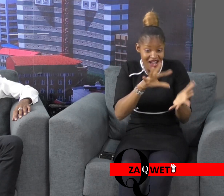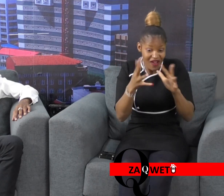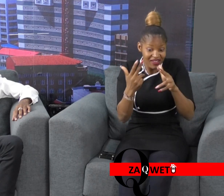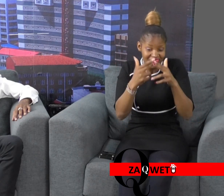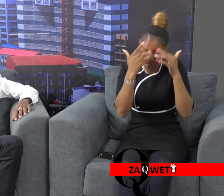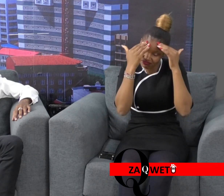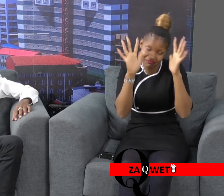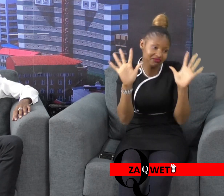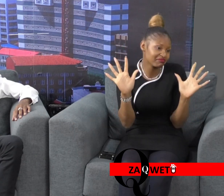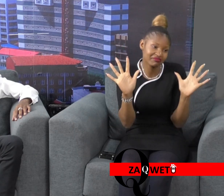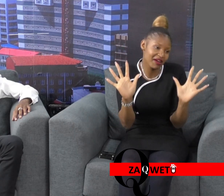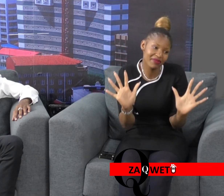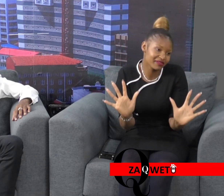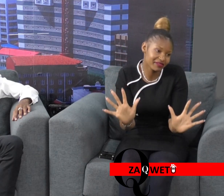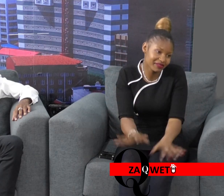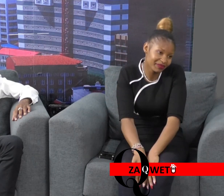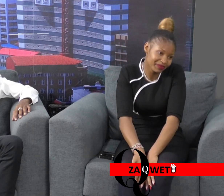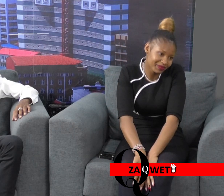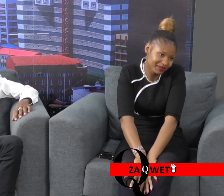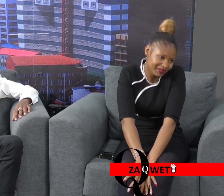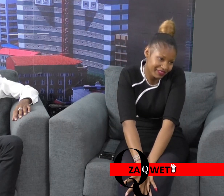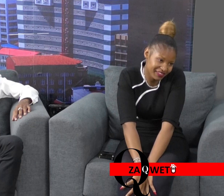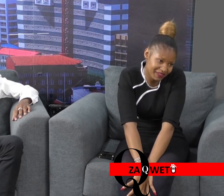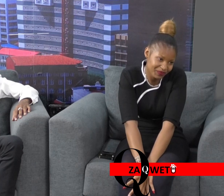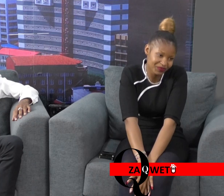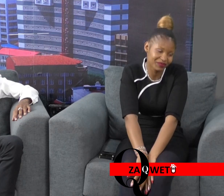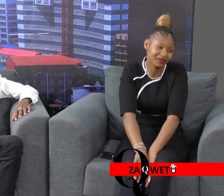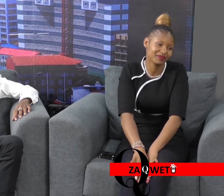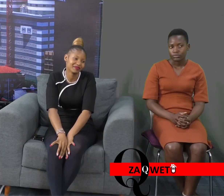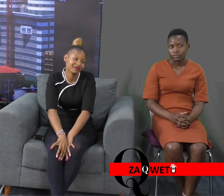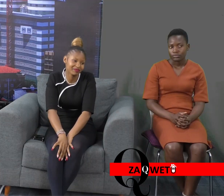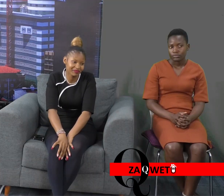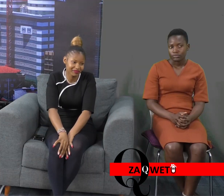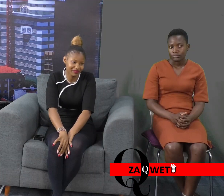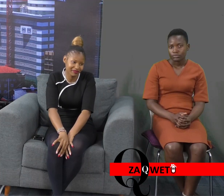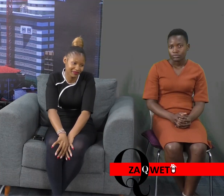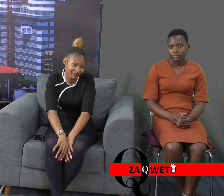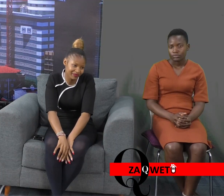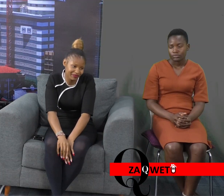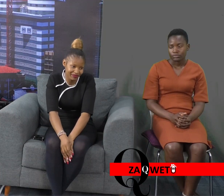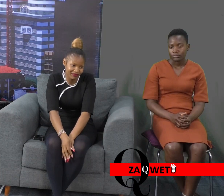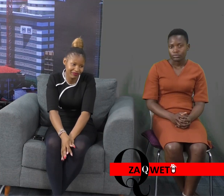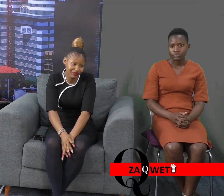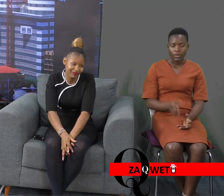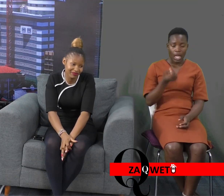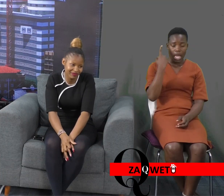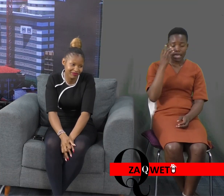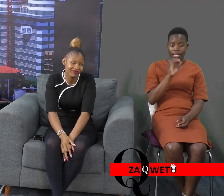read my name from my mother's mouth, but how it originated and the culture behind it, I don't understand. You don't understand how